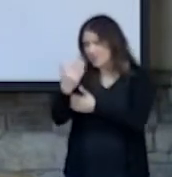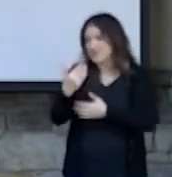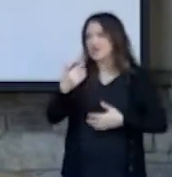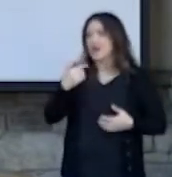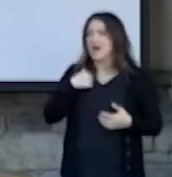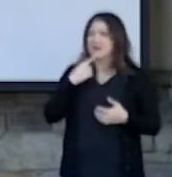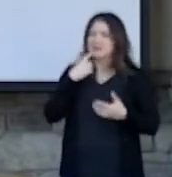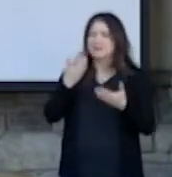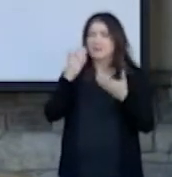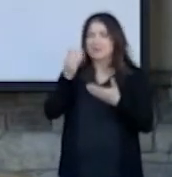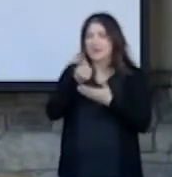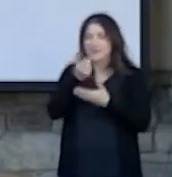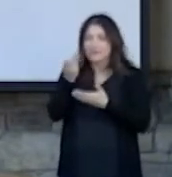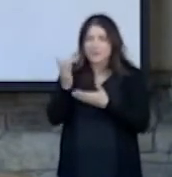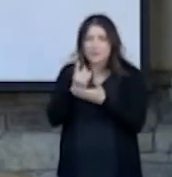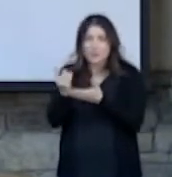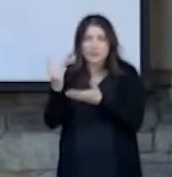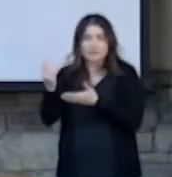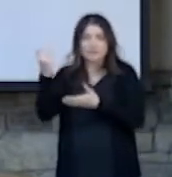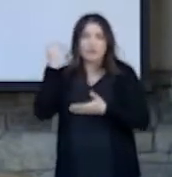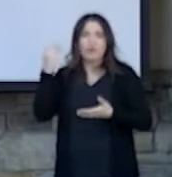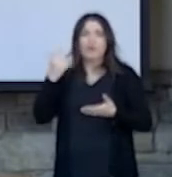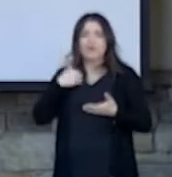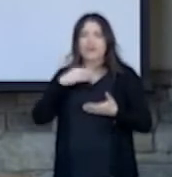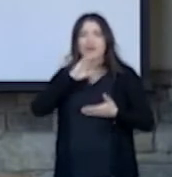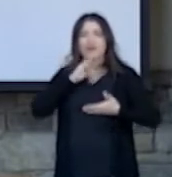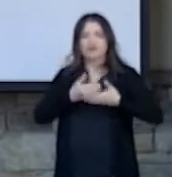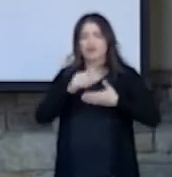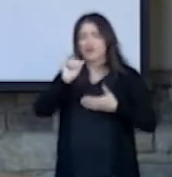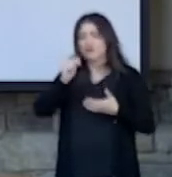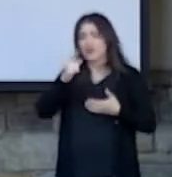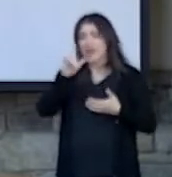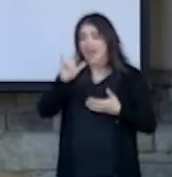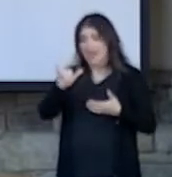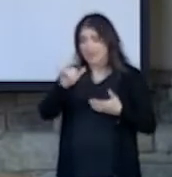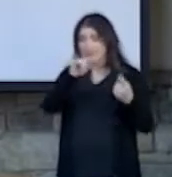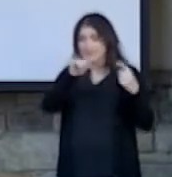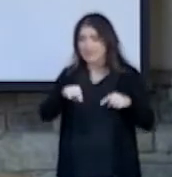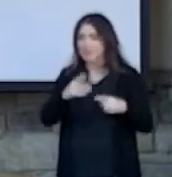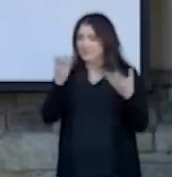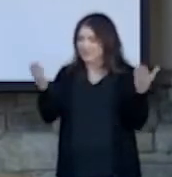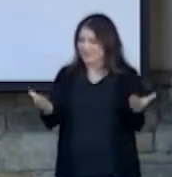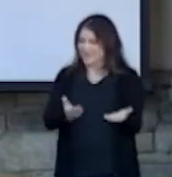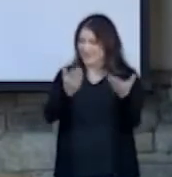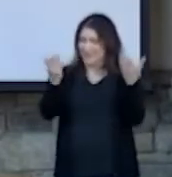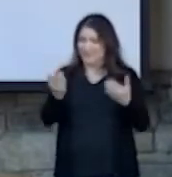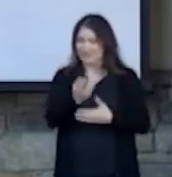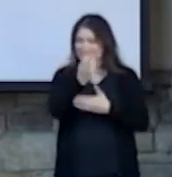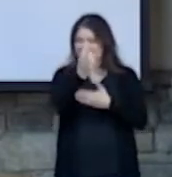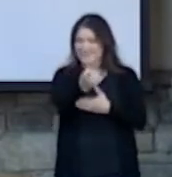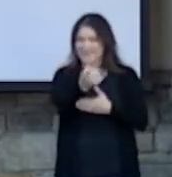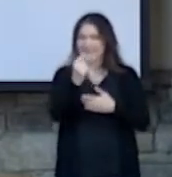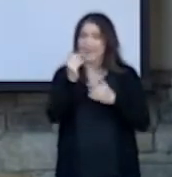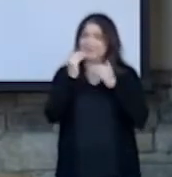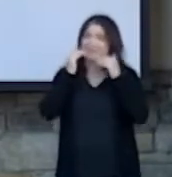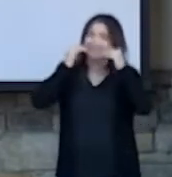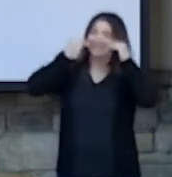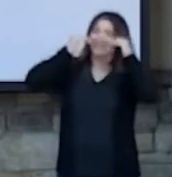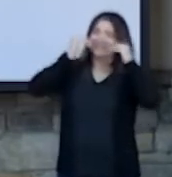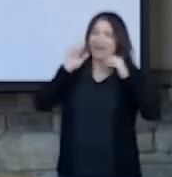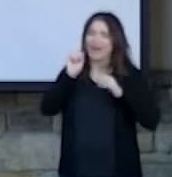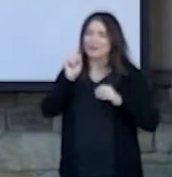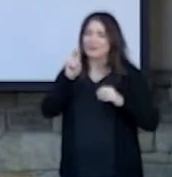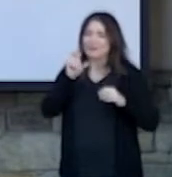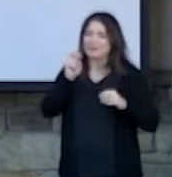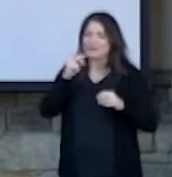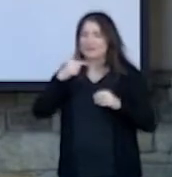a few weeks ago that our middle daughter Ashley was coming home. Well, she's here, so she's sitting up on the front row, so a little bit bigger smile on Susan's face and